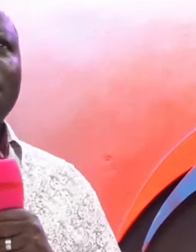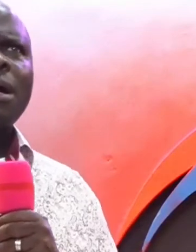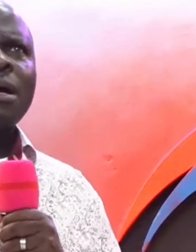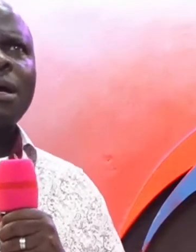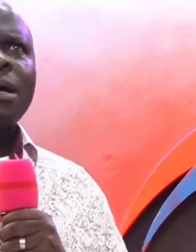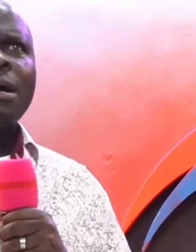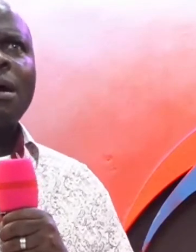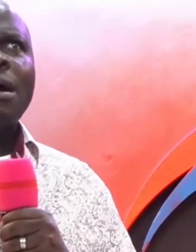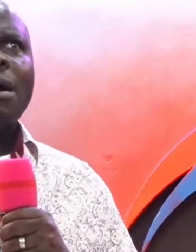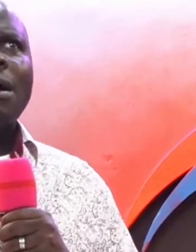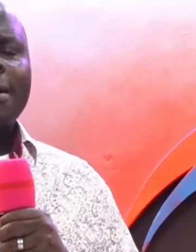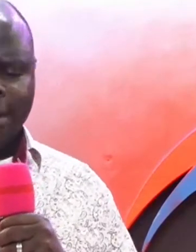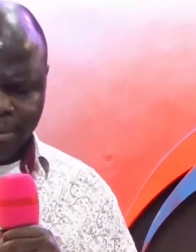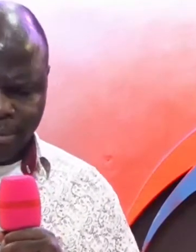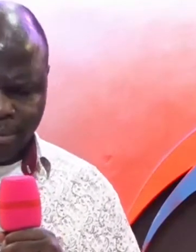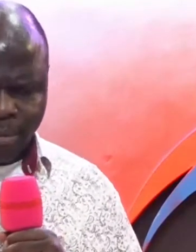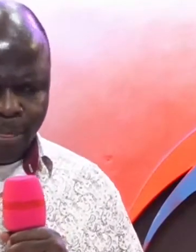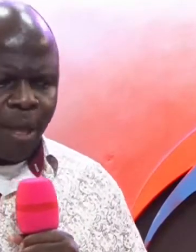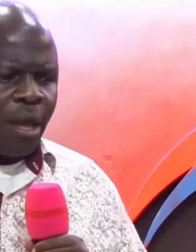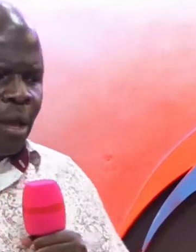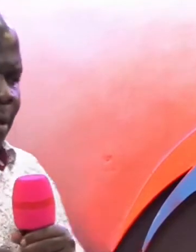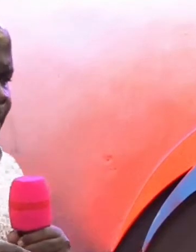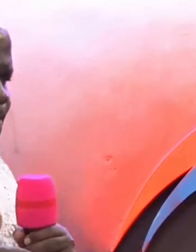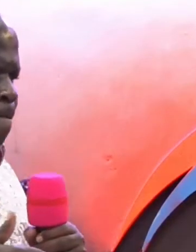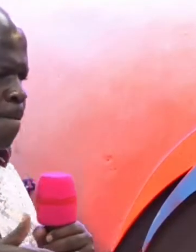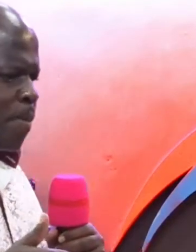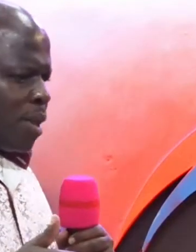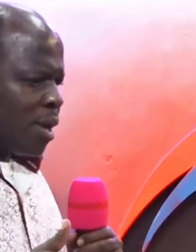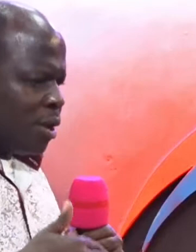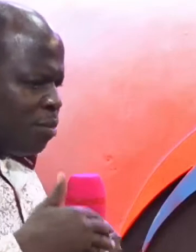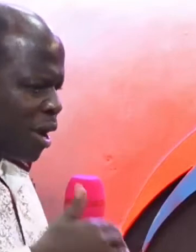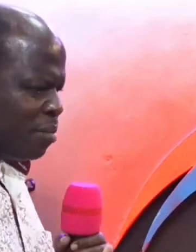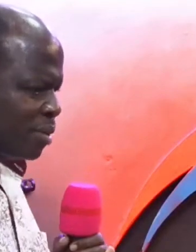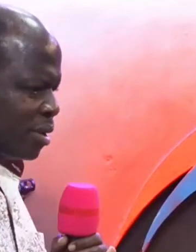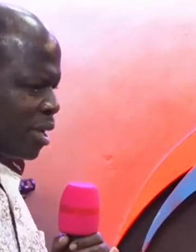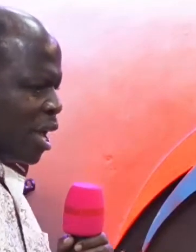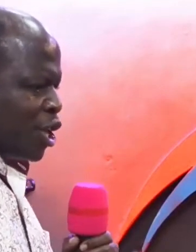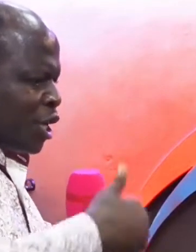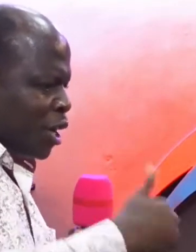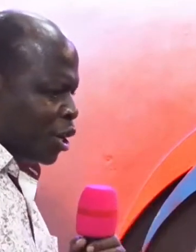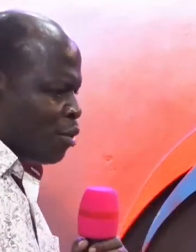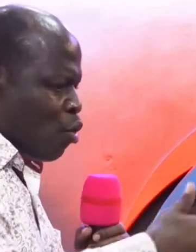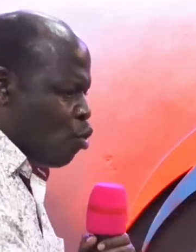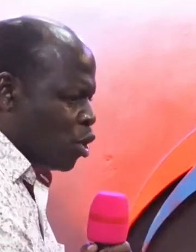the initiator of the vision. He began the vision. Ibrahim.